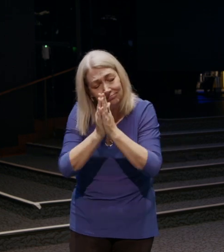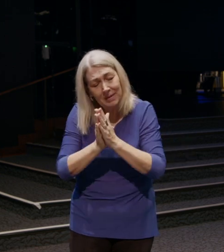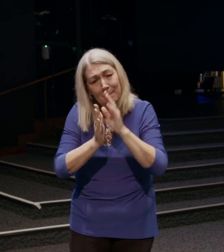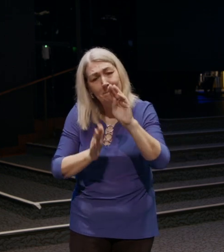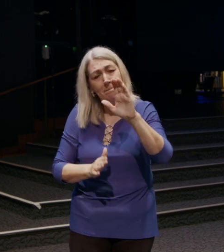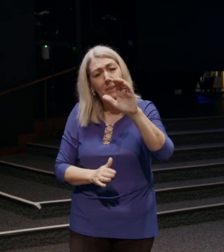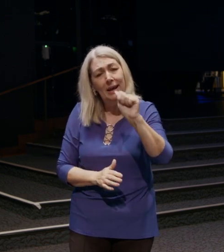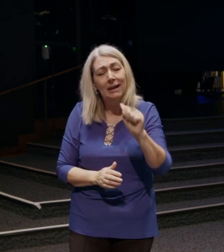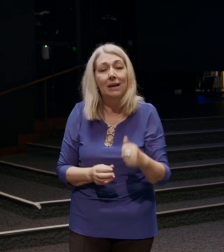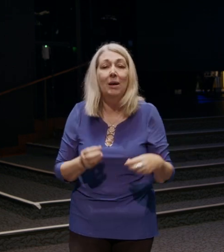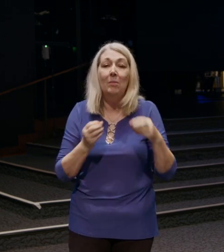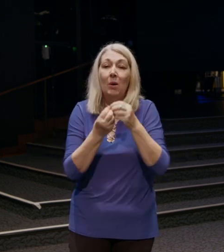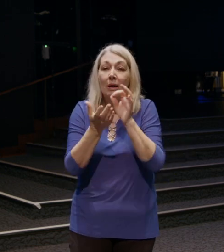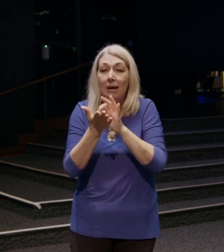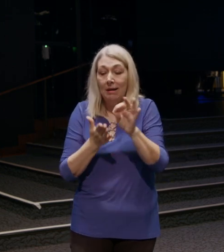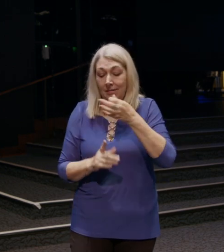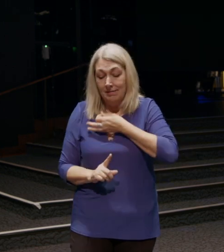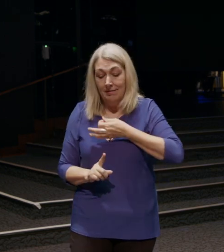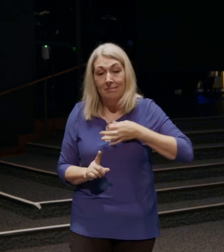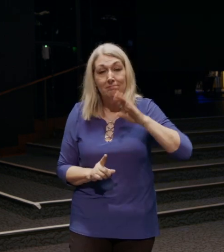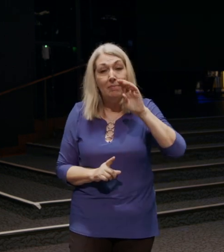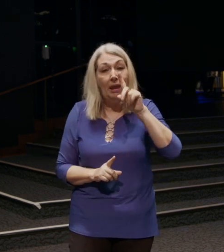my rosary beads enough,